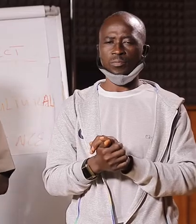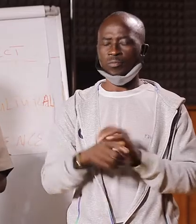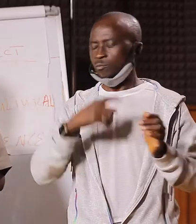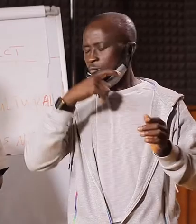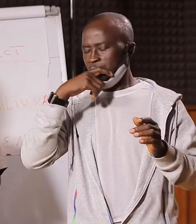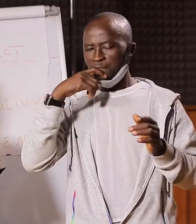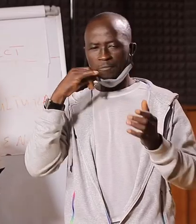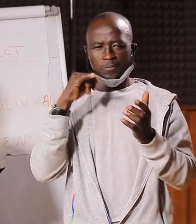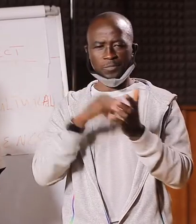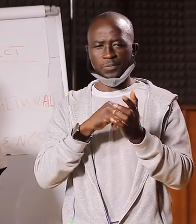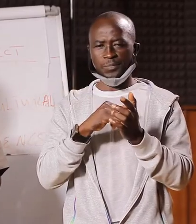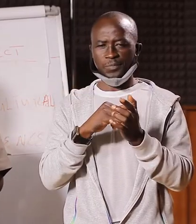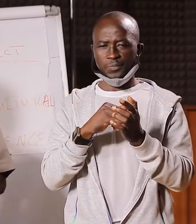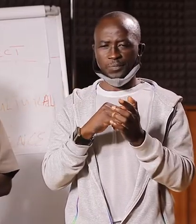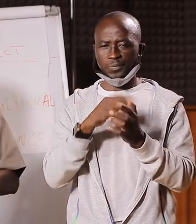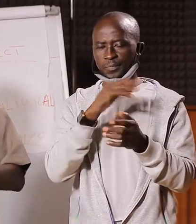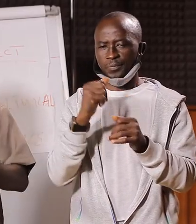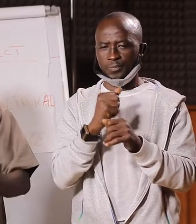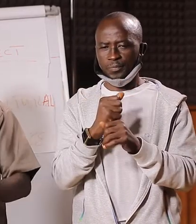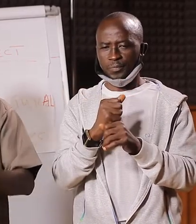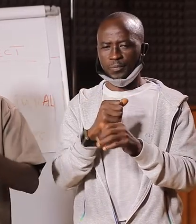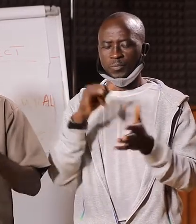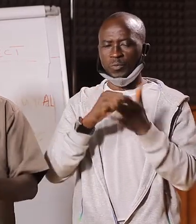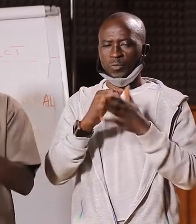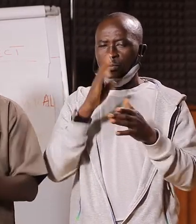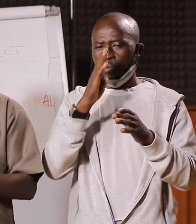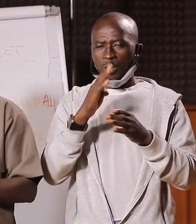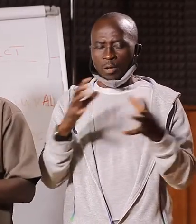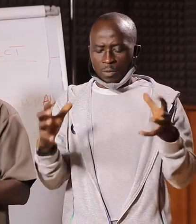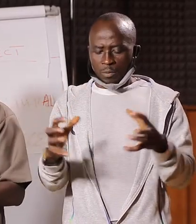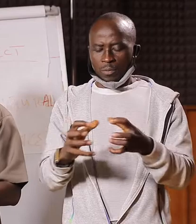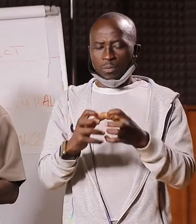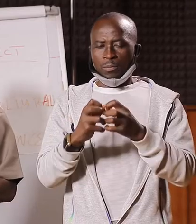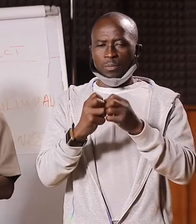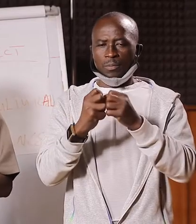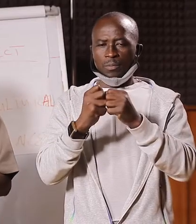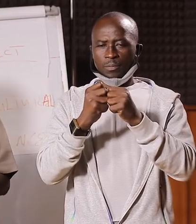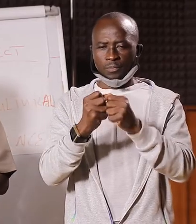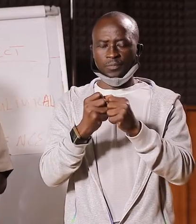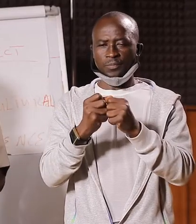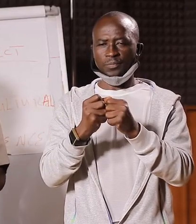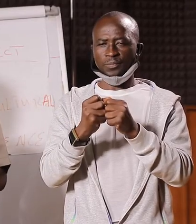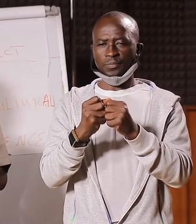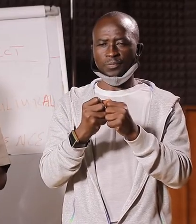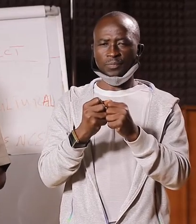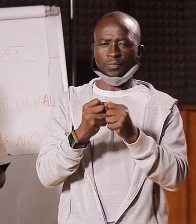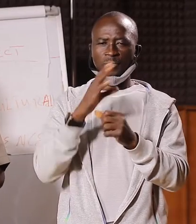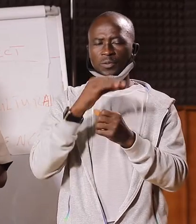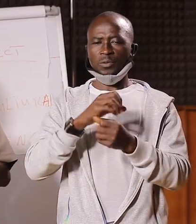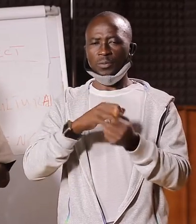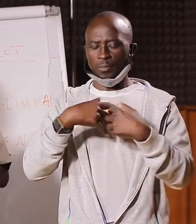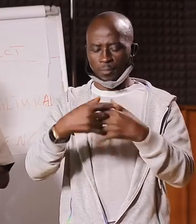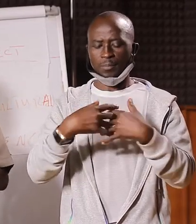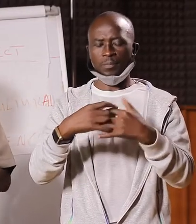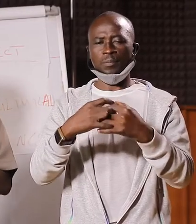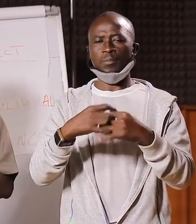dry it, and it will be coagulated. Then crush it